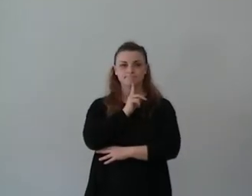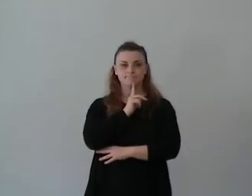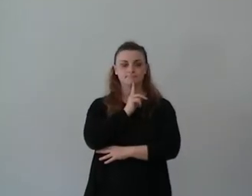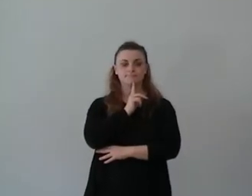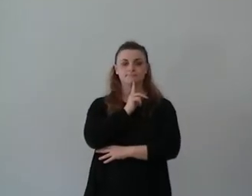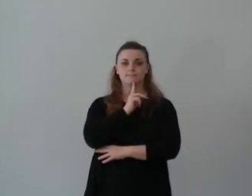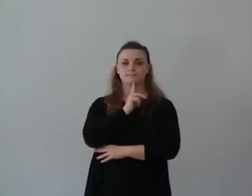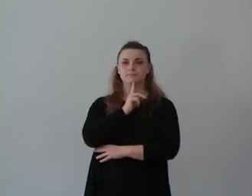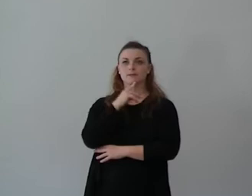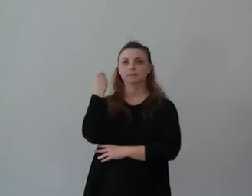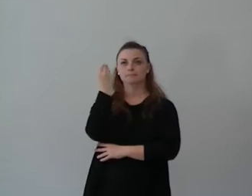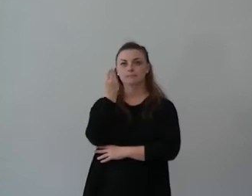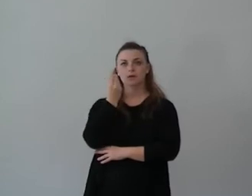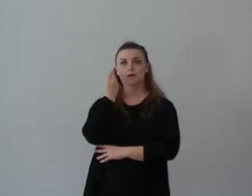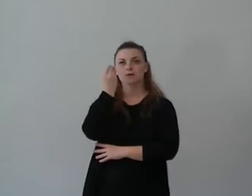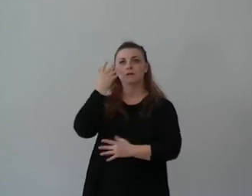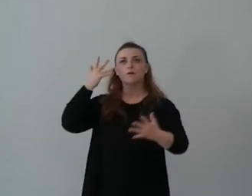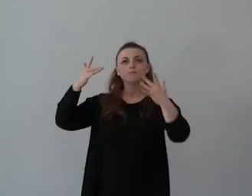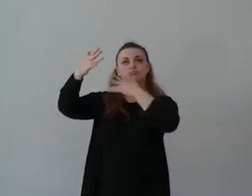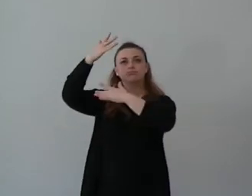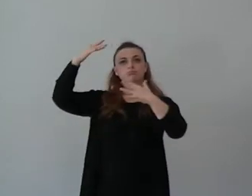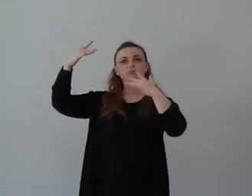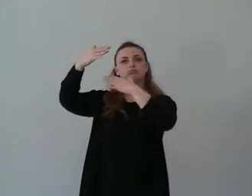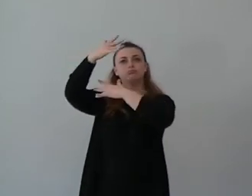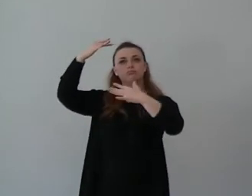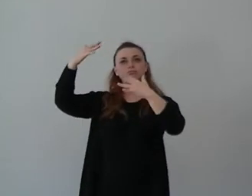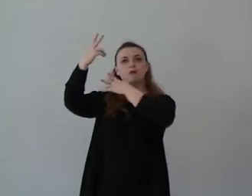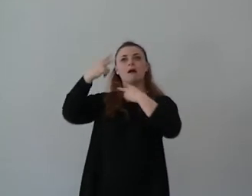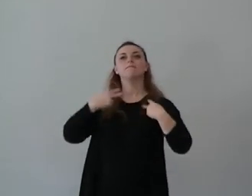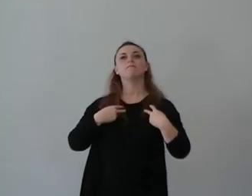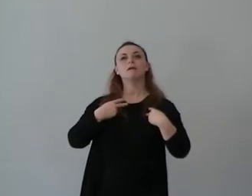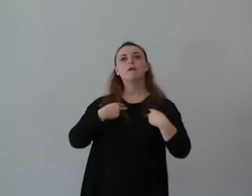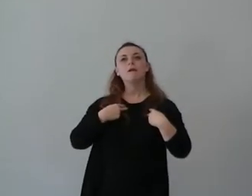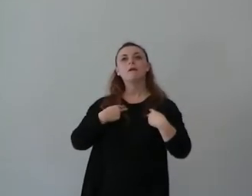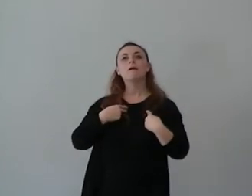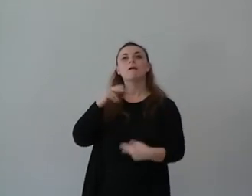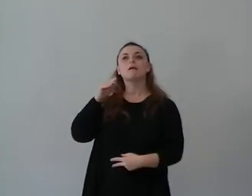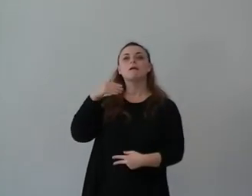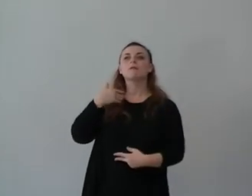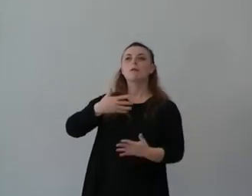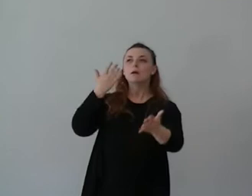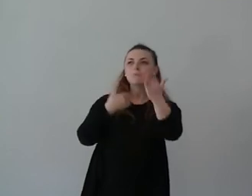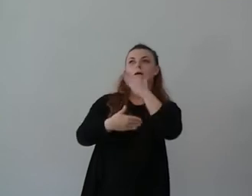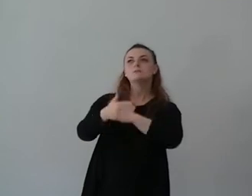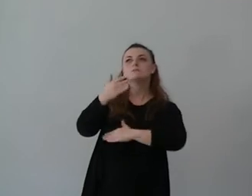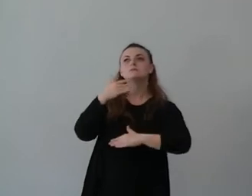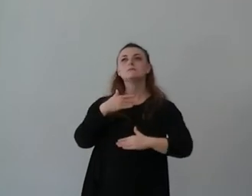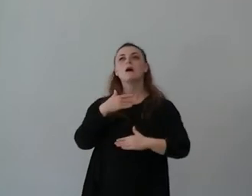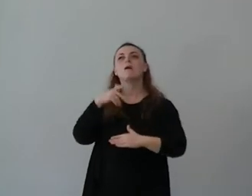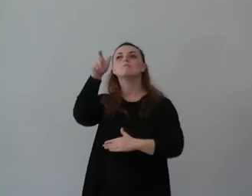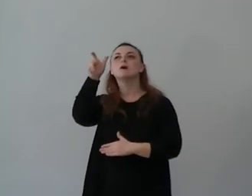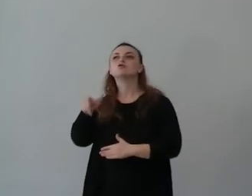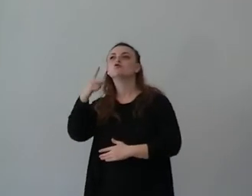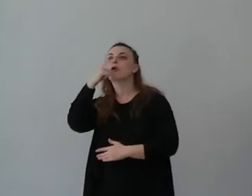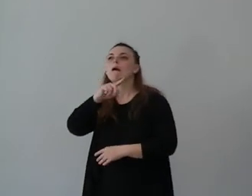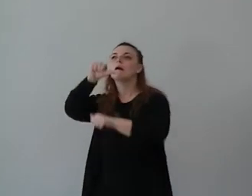E pensare, chi è stato per me un Paolo nella mia vita? And you're going to write down the person's name or initials.